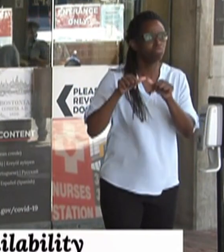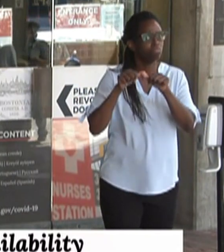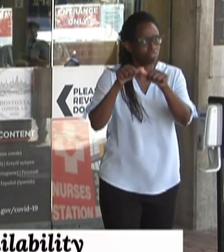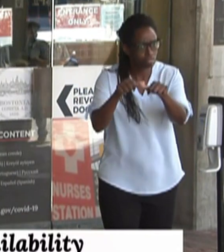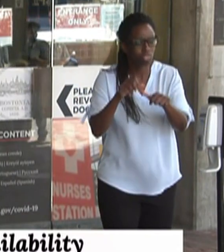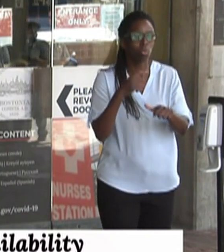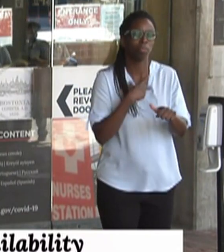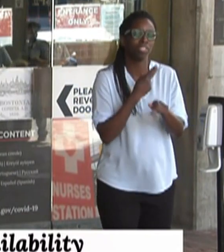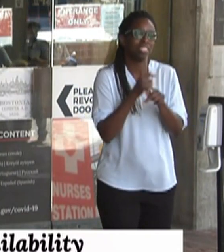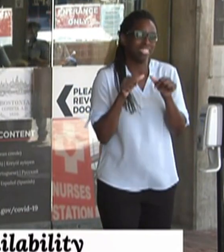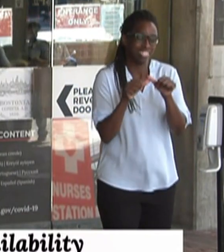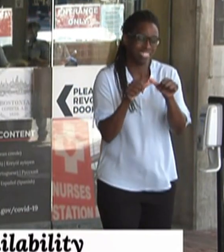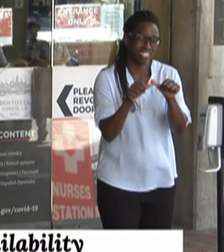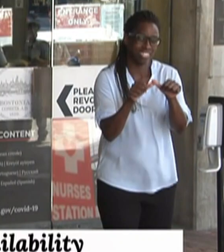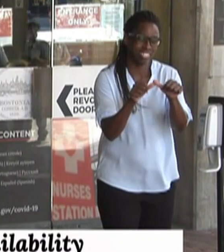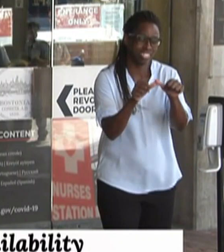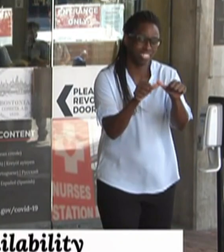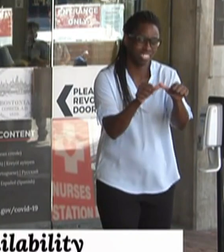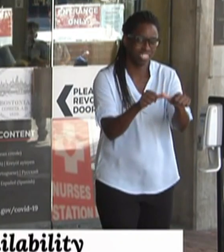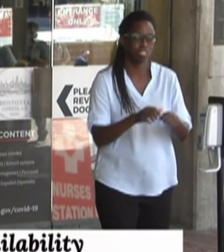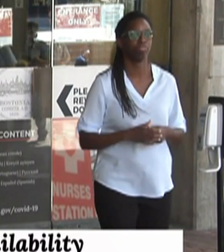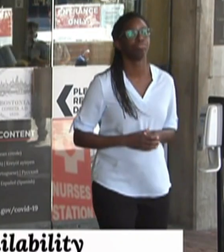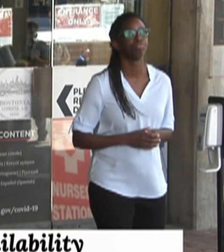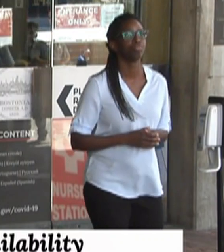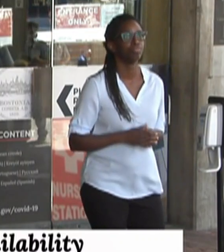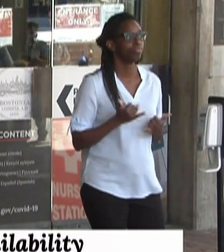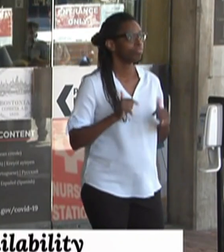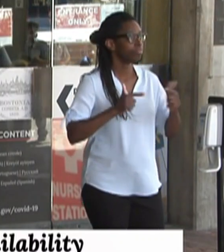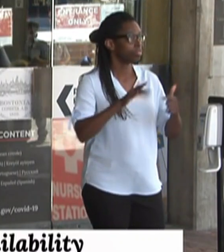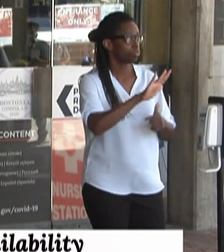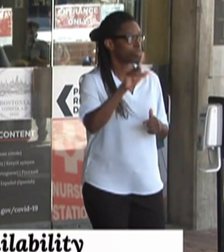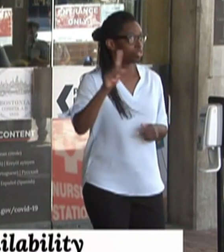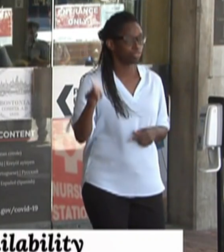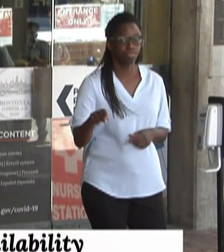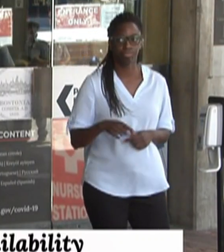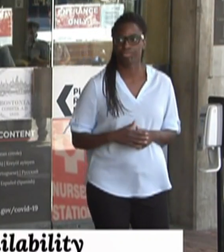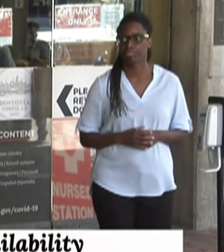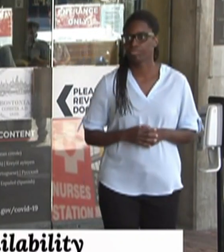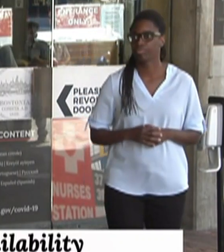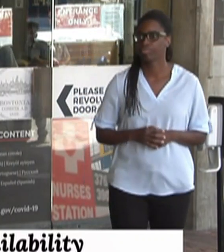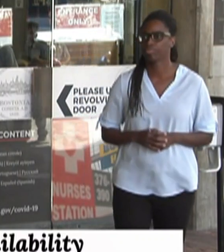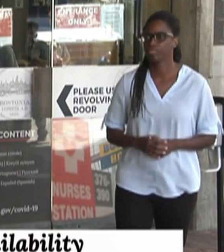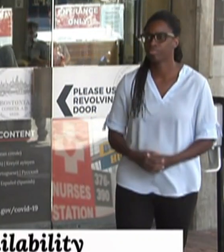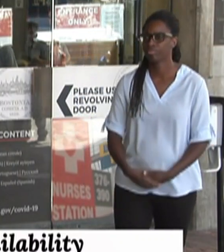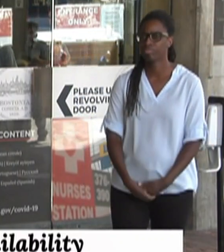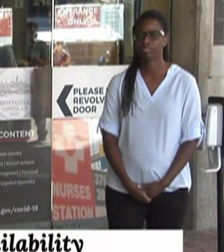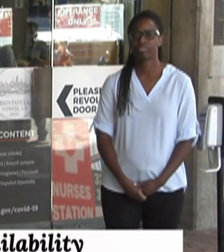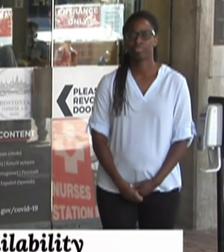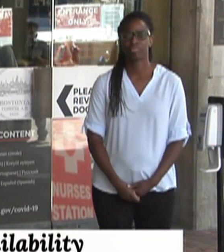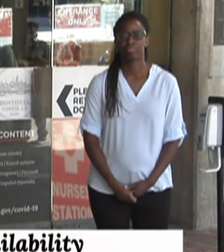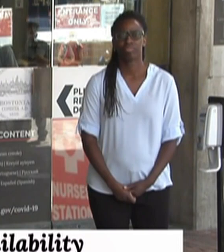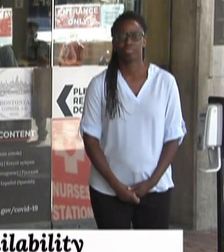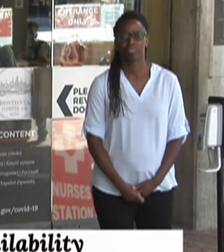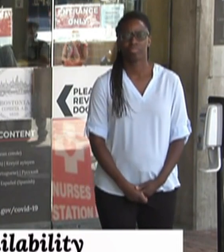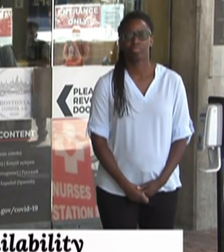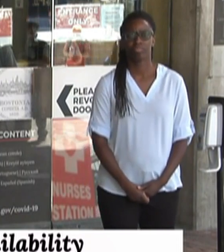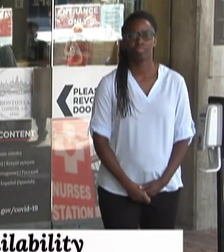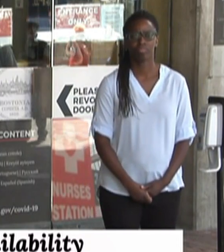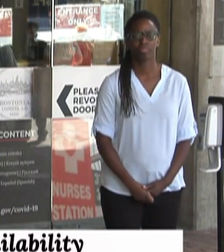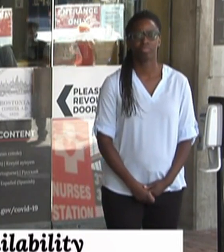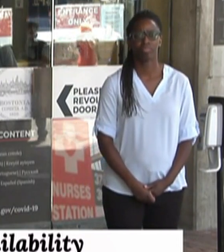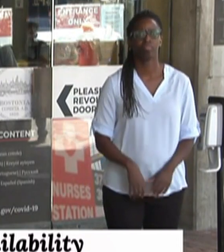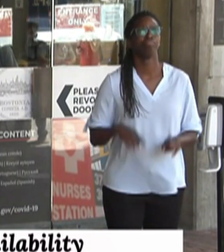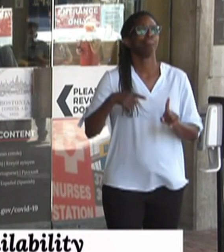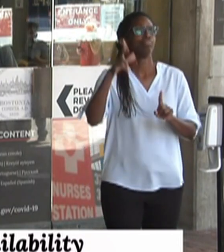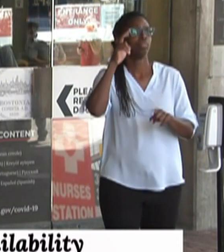here. Given the news out of Wisconsin regarding the police shooting of Jacob Blake, can you talk about how there is